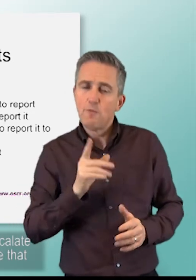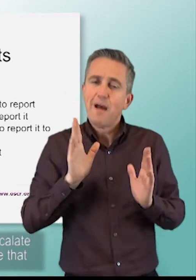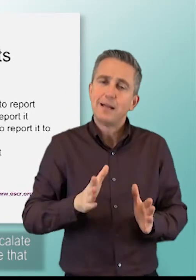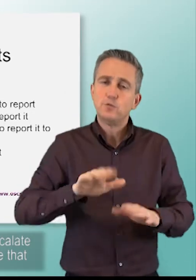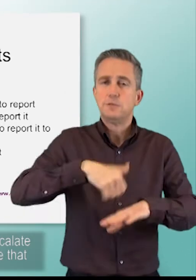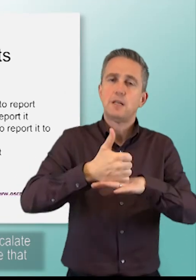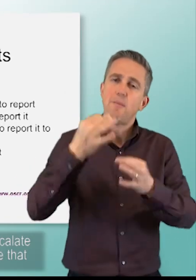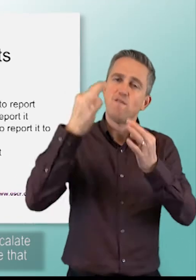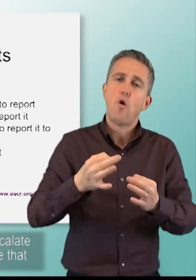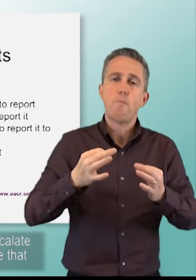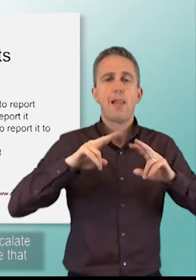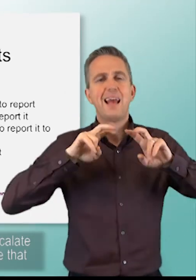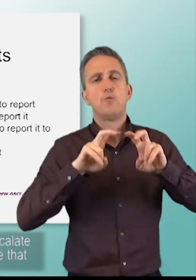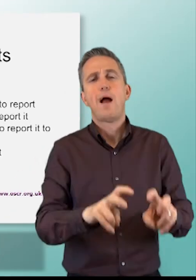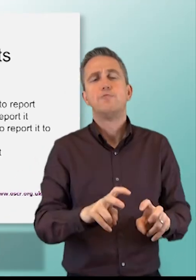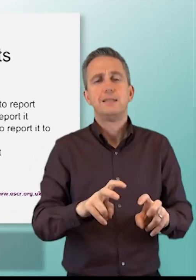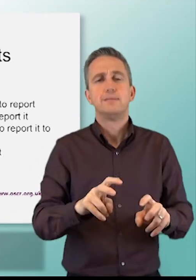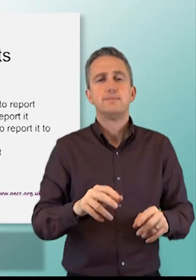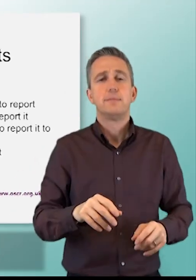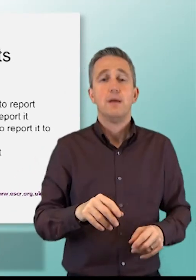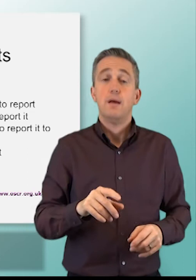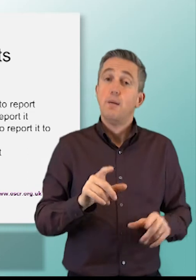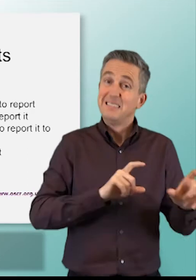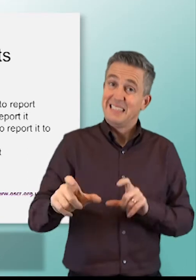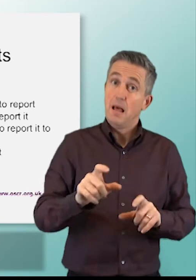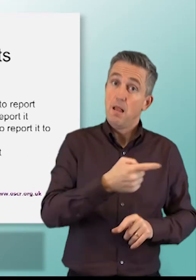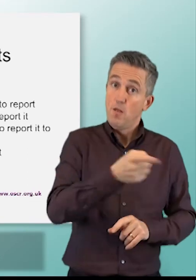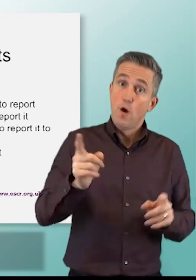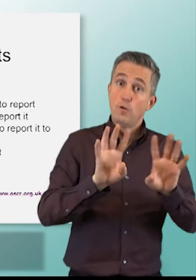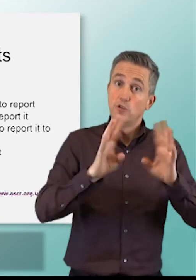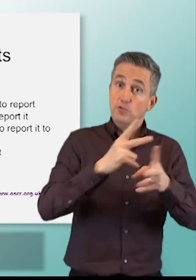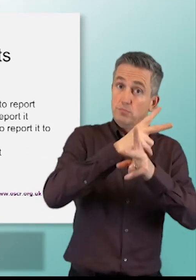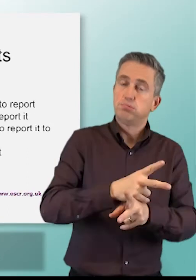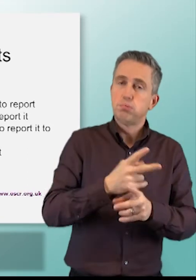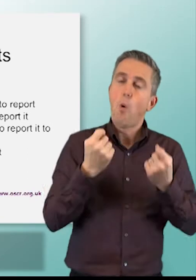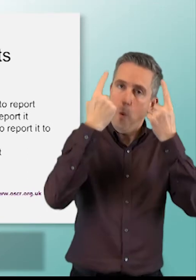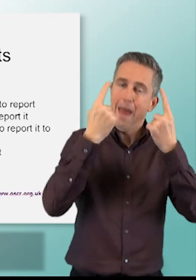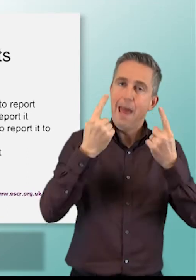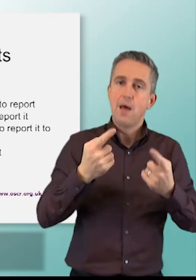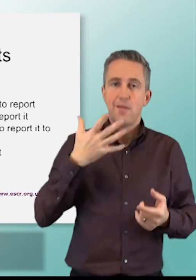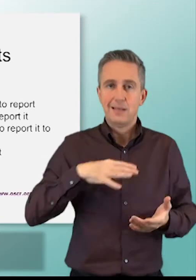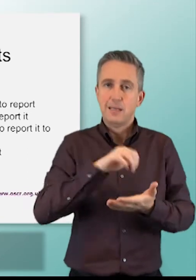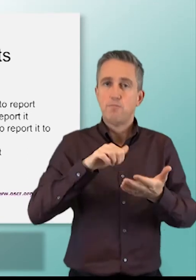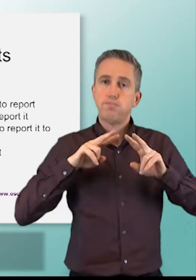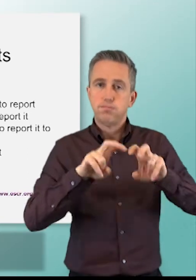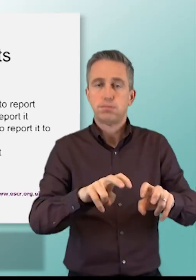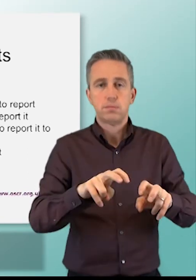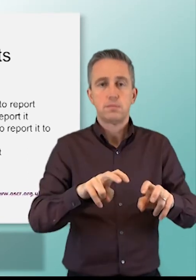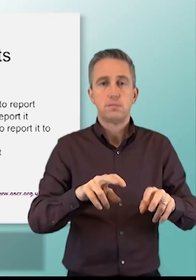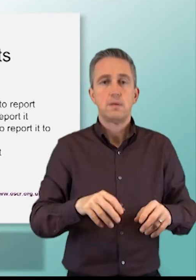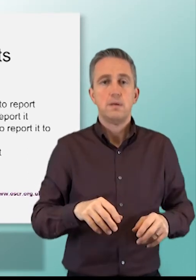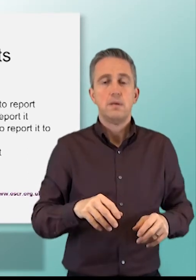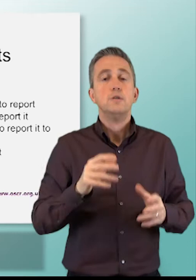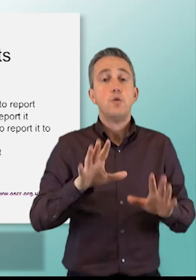become an inquiry. But even when we've done that, the charity trustees who've reported that to us are clear that that's the step we're going to take. So it means we're